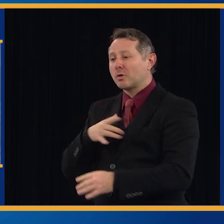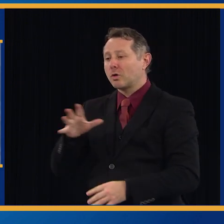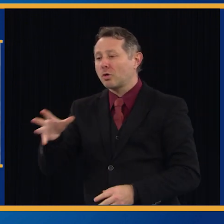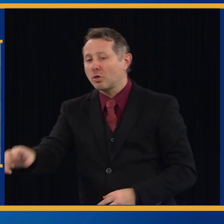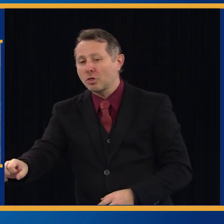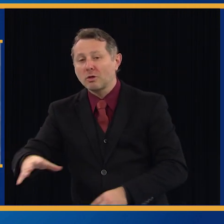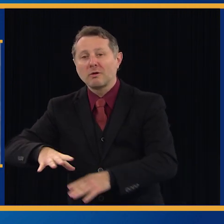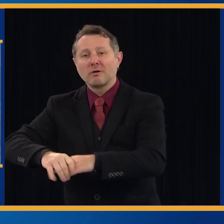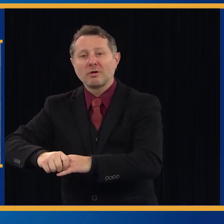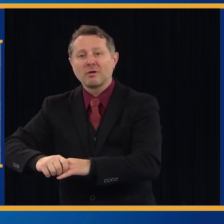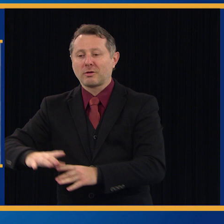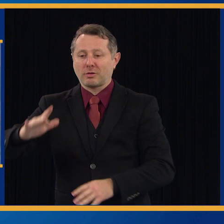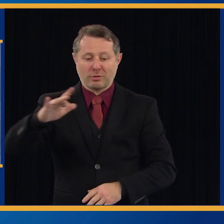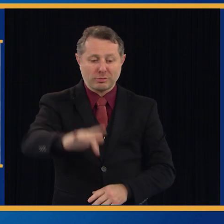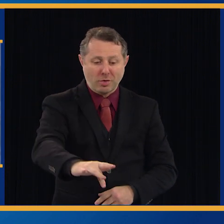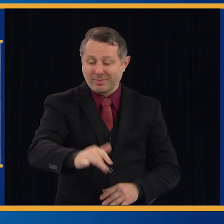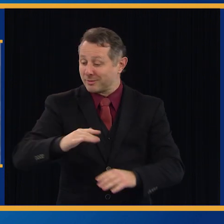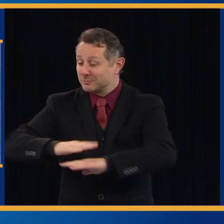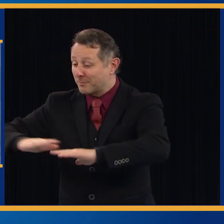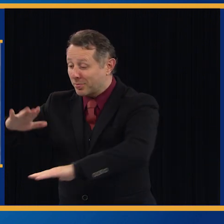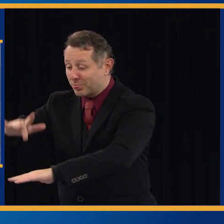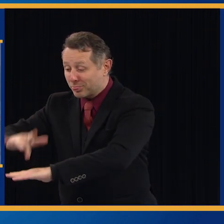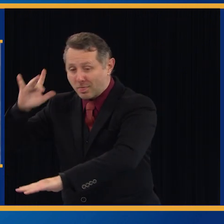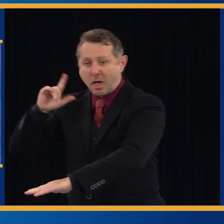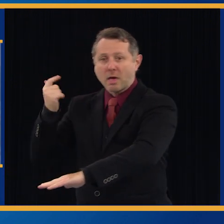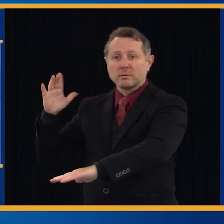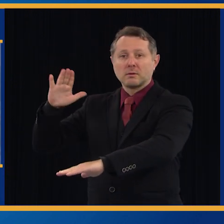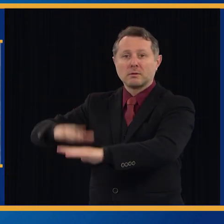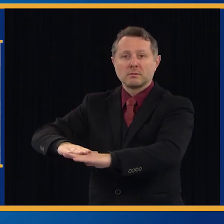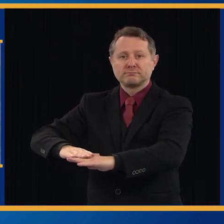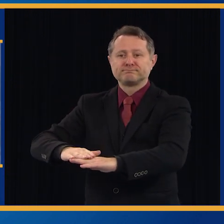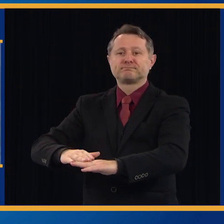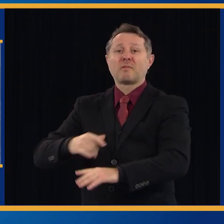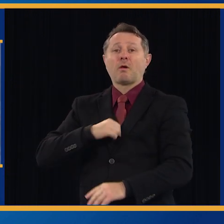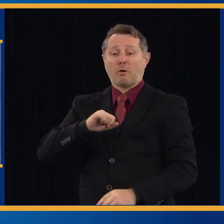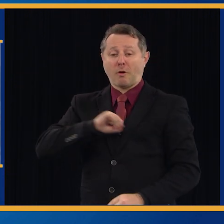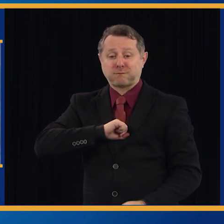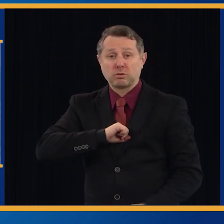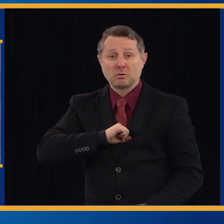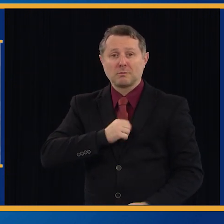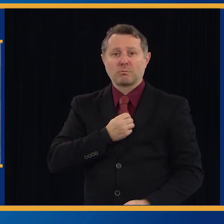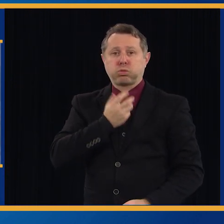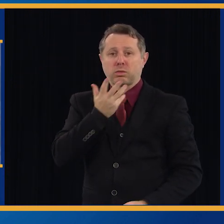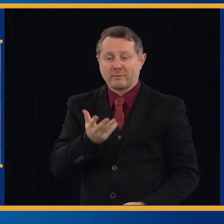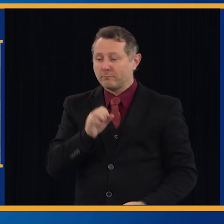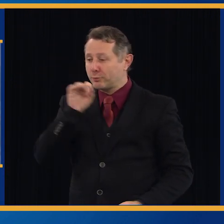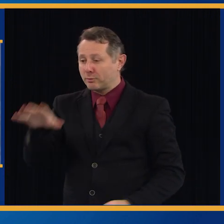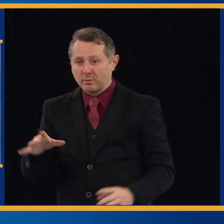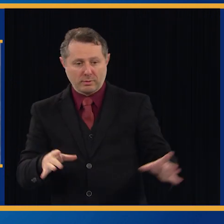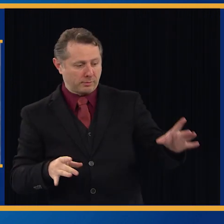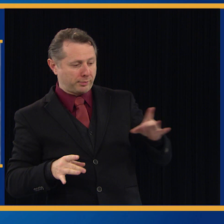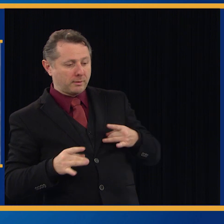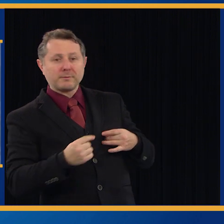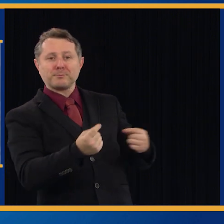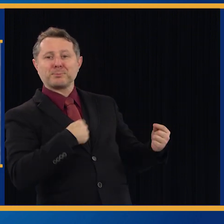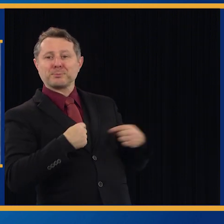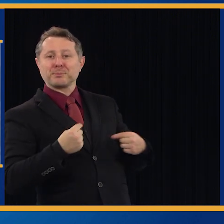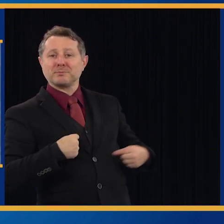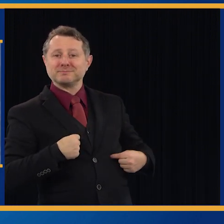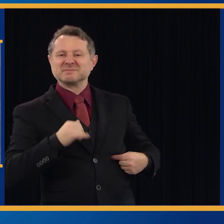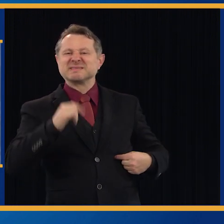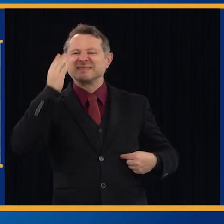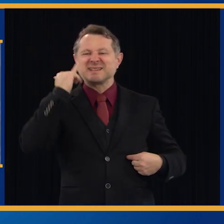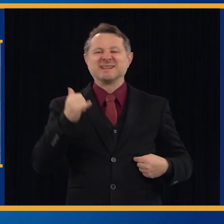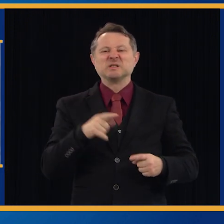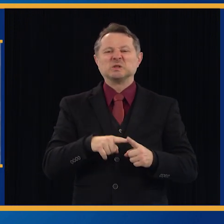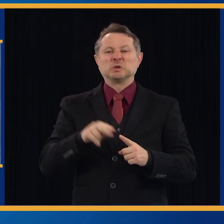surface. You cough, and the droplets go on me. It's contact. And that's why places like New York